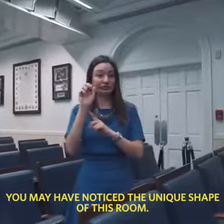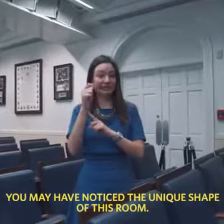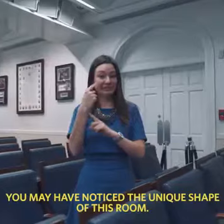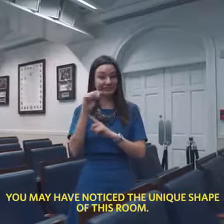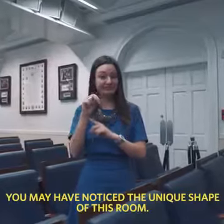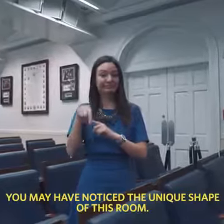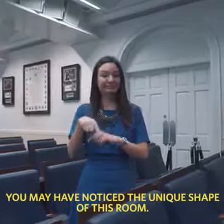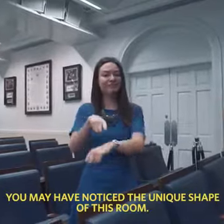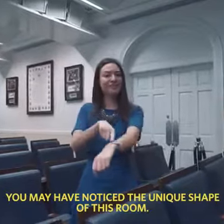room.